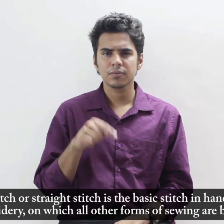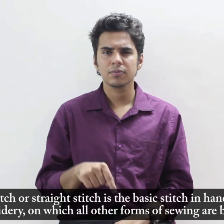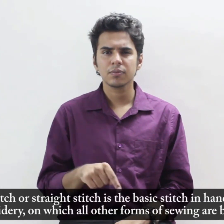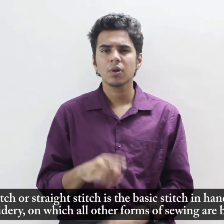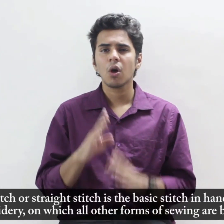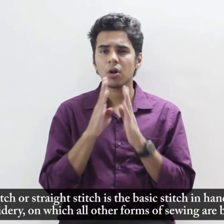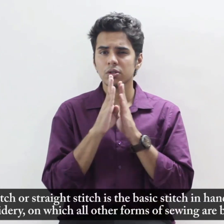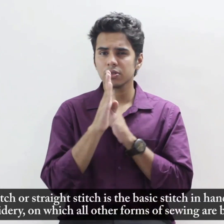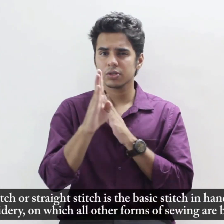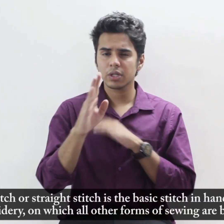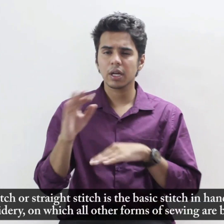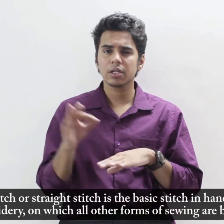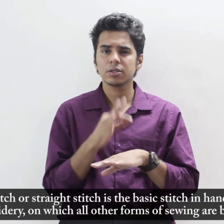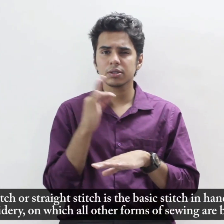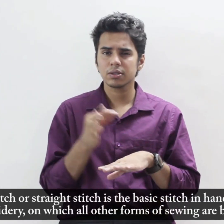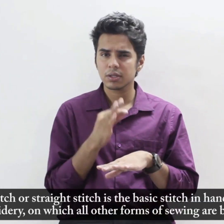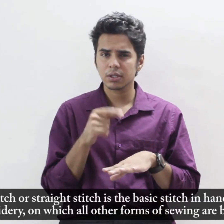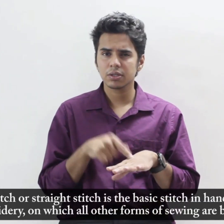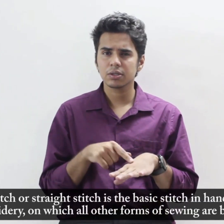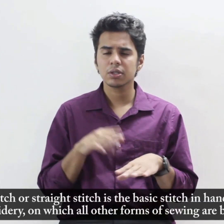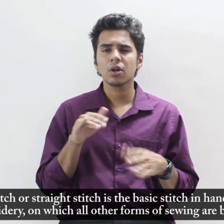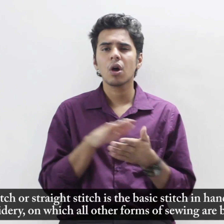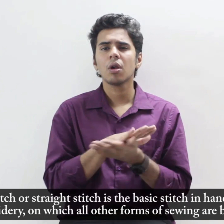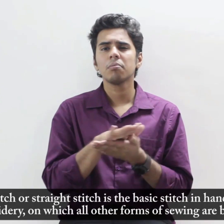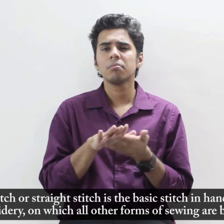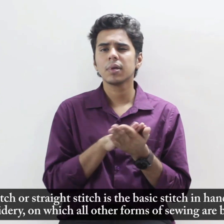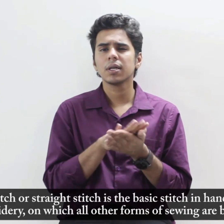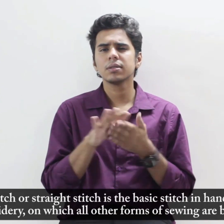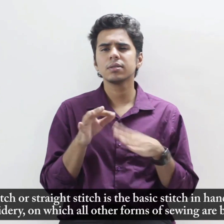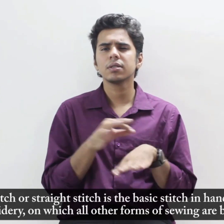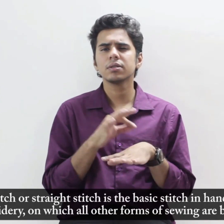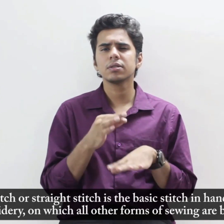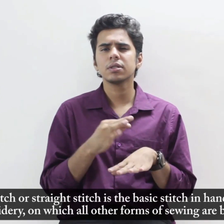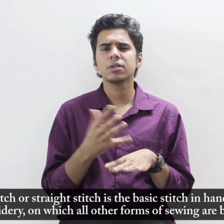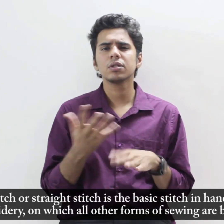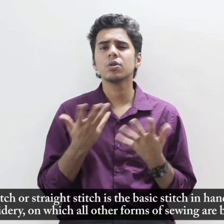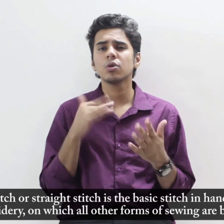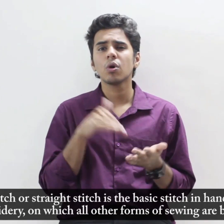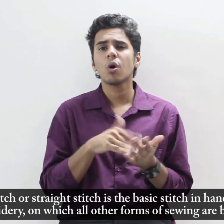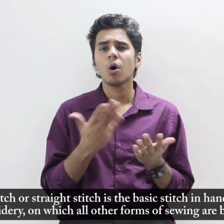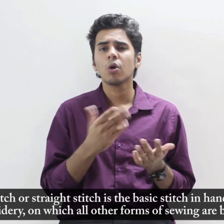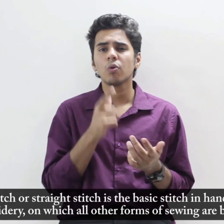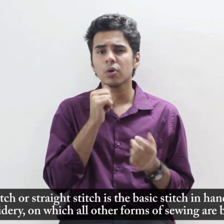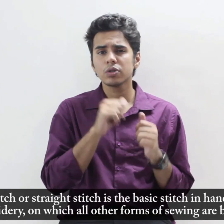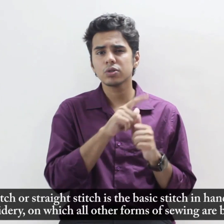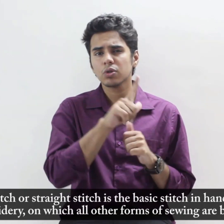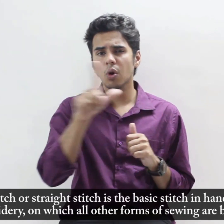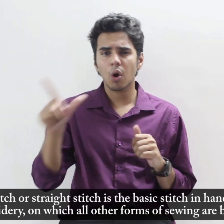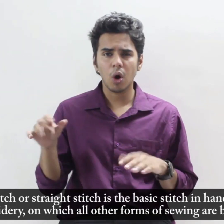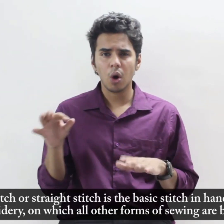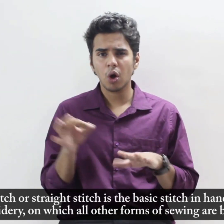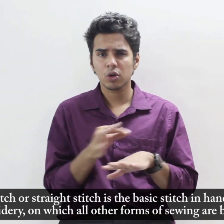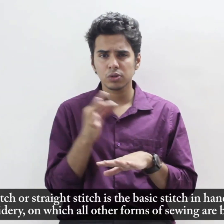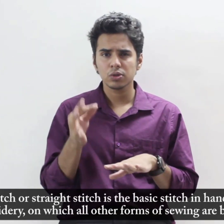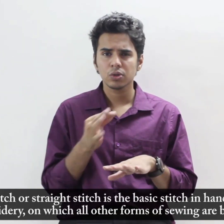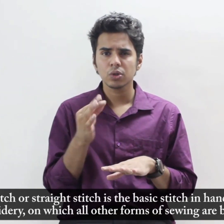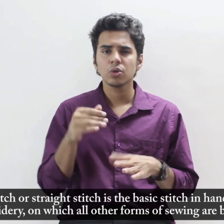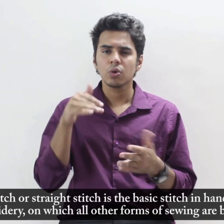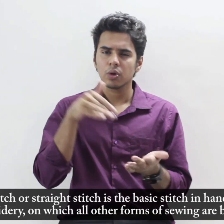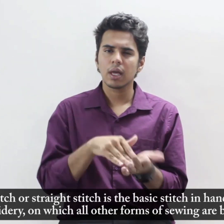Running stitch or straight stitch is the basic stitch in hand sewing and embroidery, on which all the other forms of sewing are based